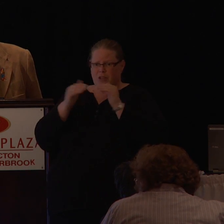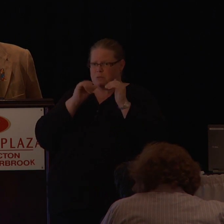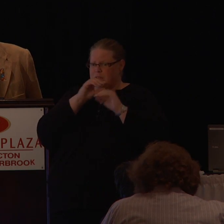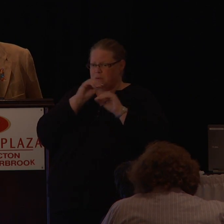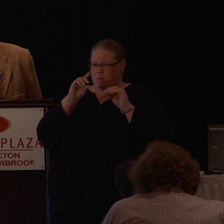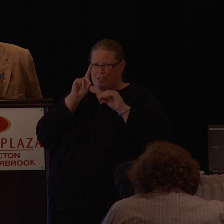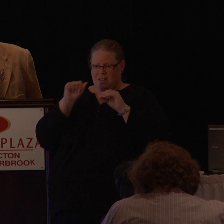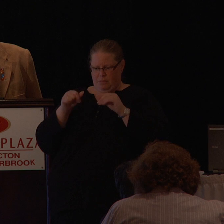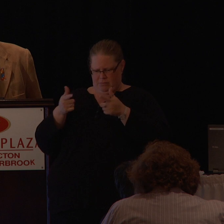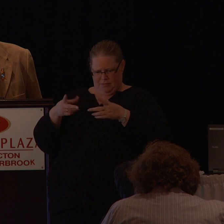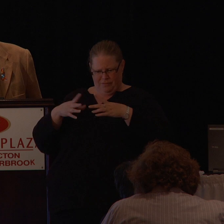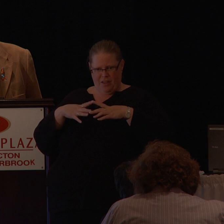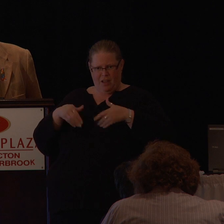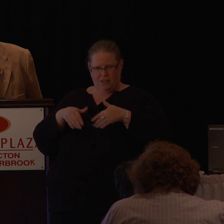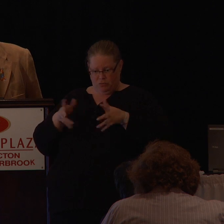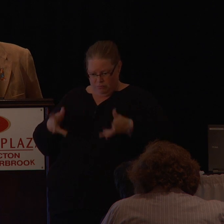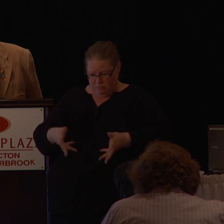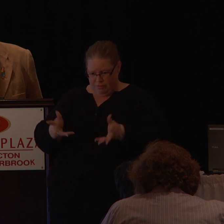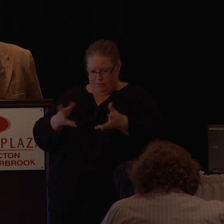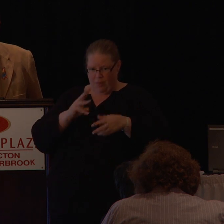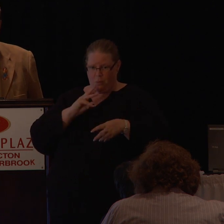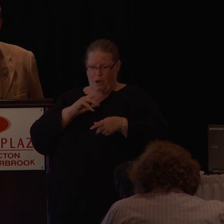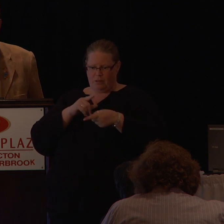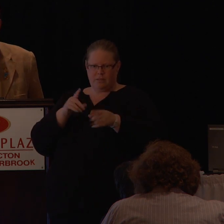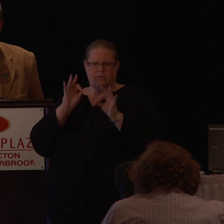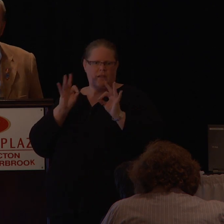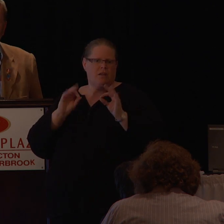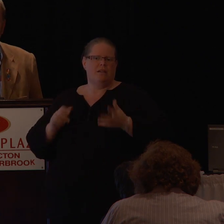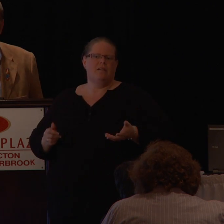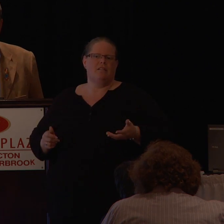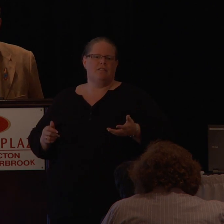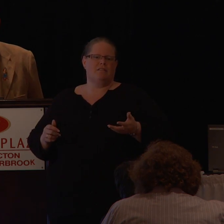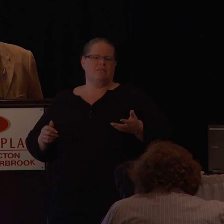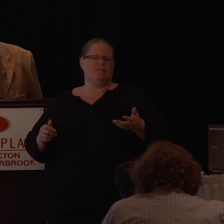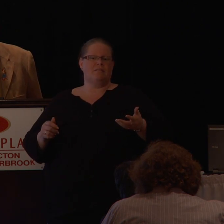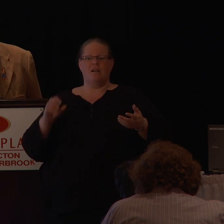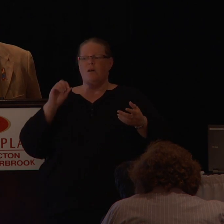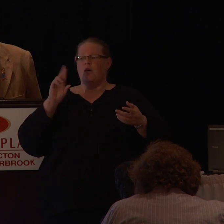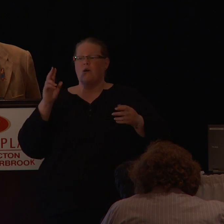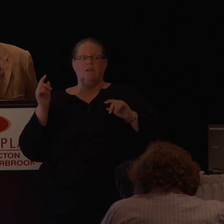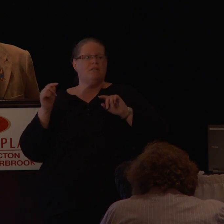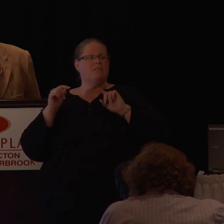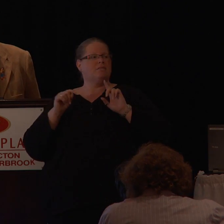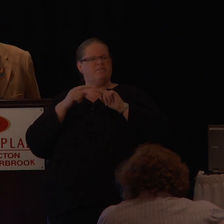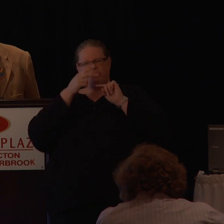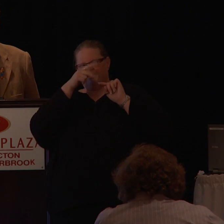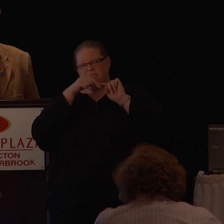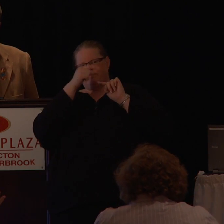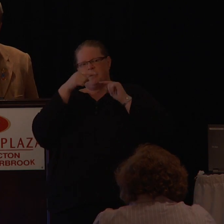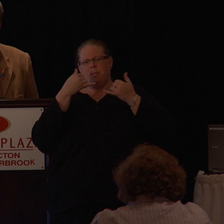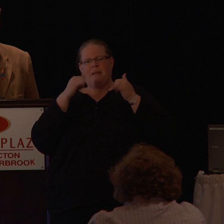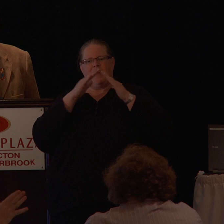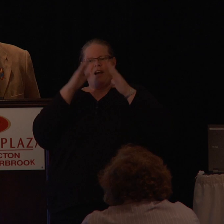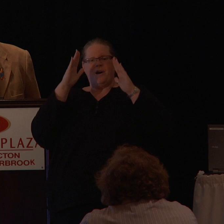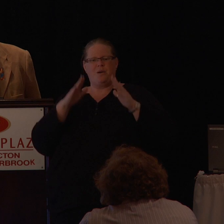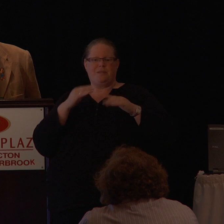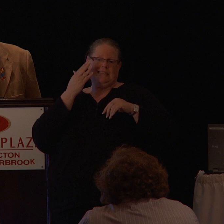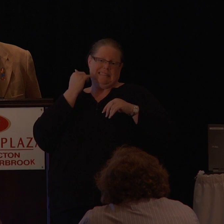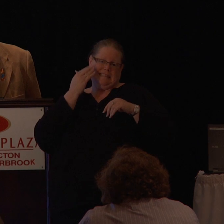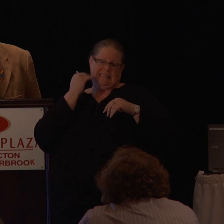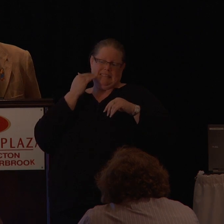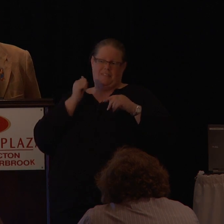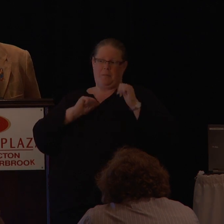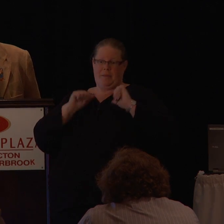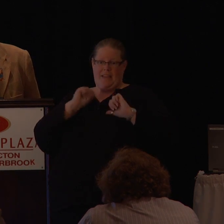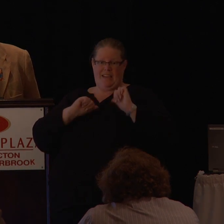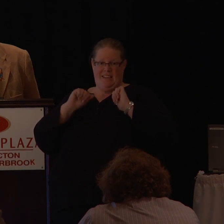let him in the water, no big deal. Or he can go down to the playhouse to see the recent play